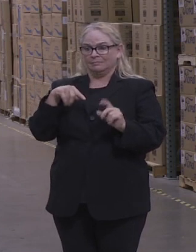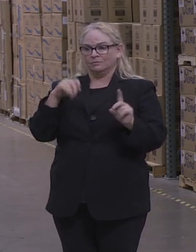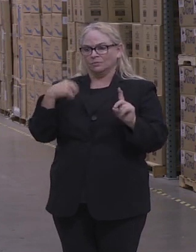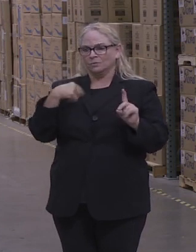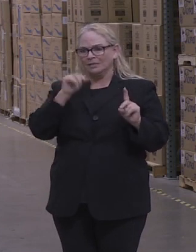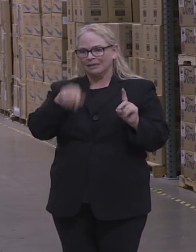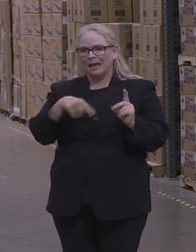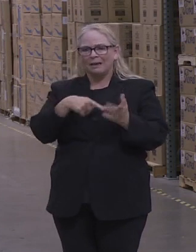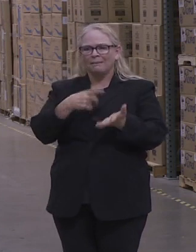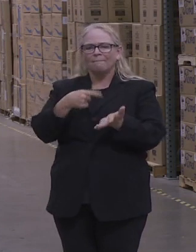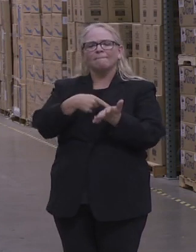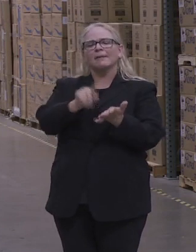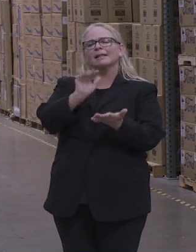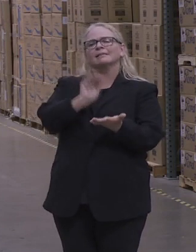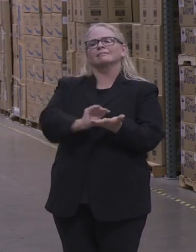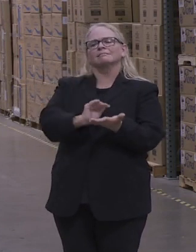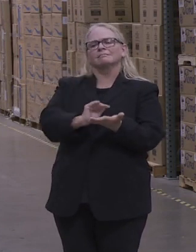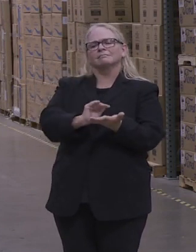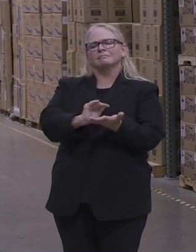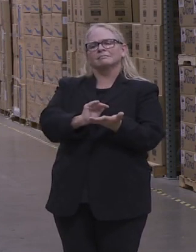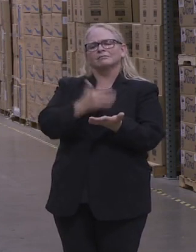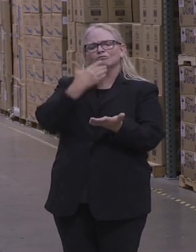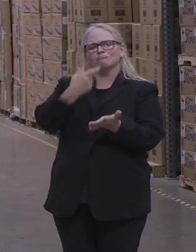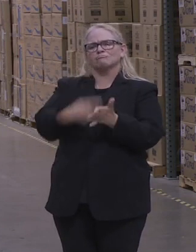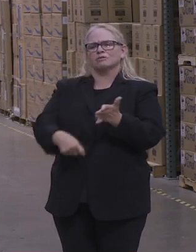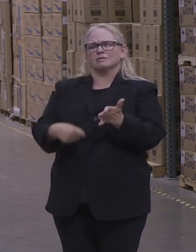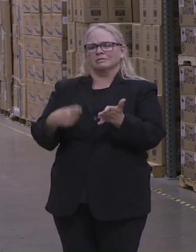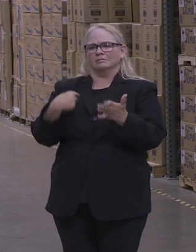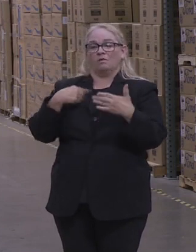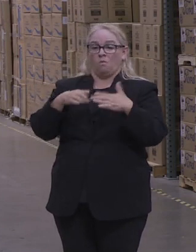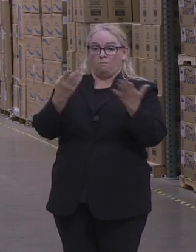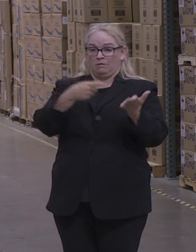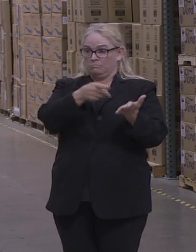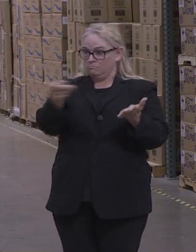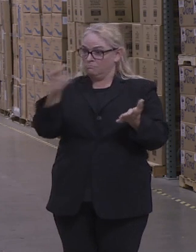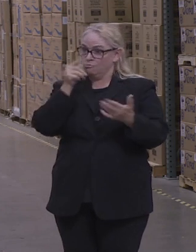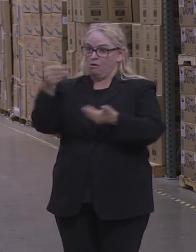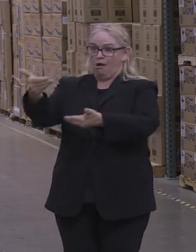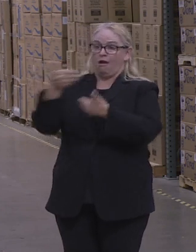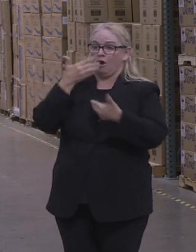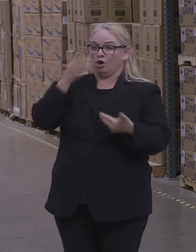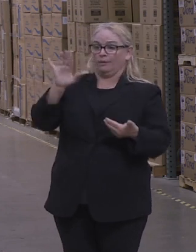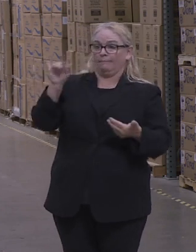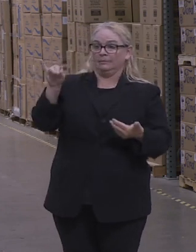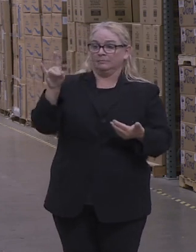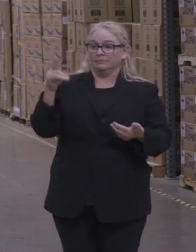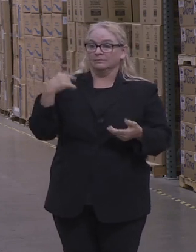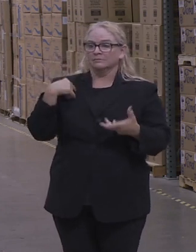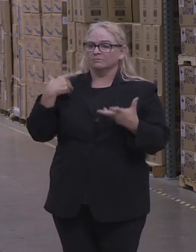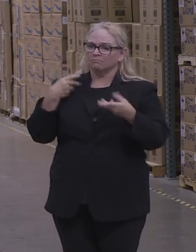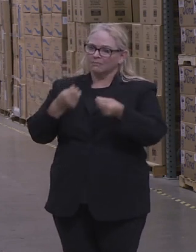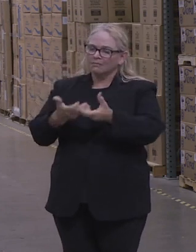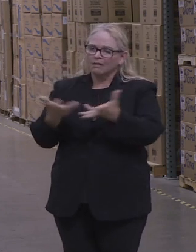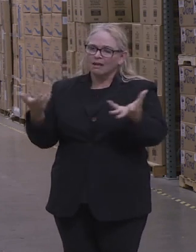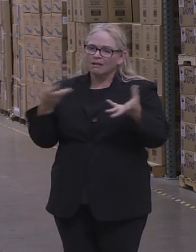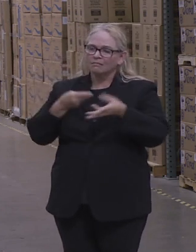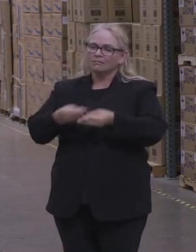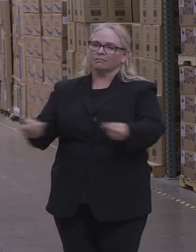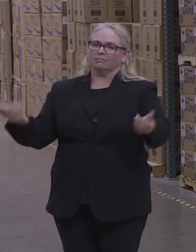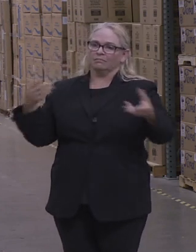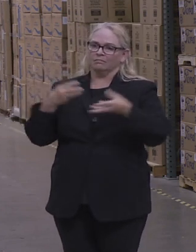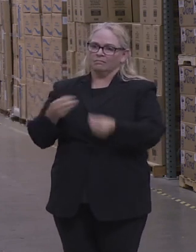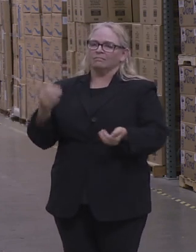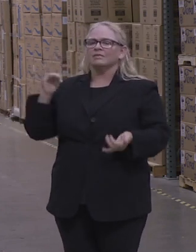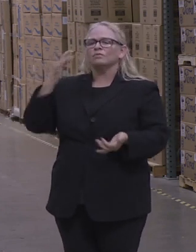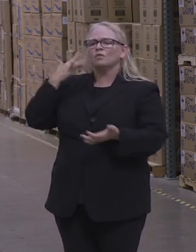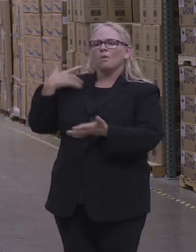competitive market over the next few months. It's still not where it needs to be, and that's why we're doing this bridge contract.